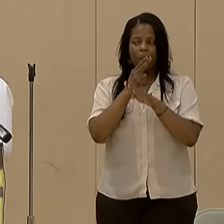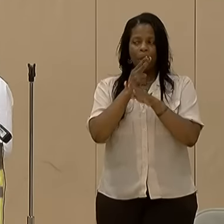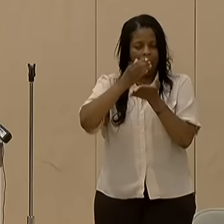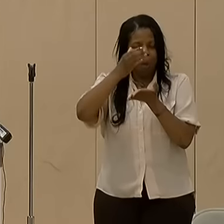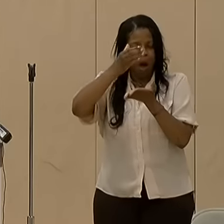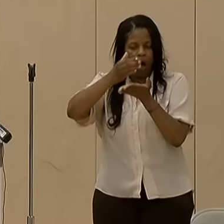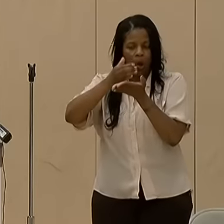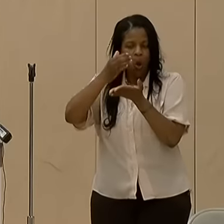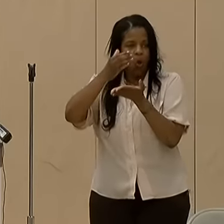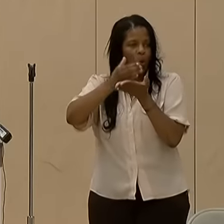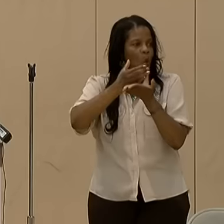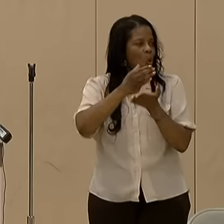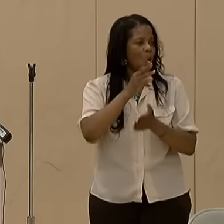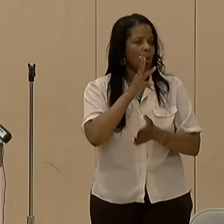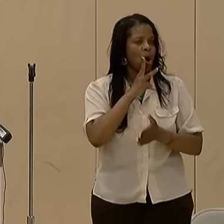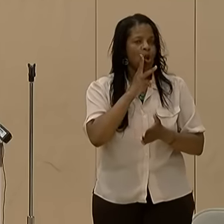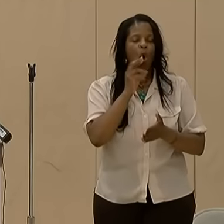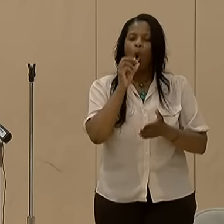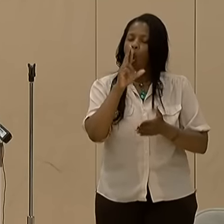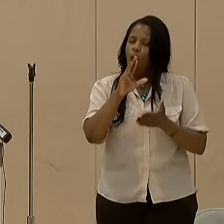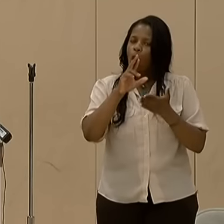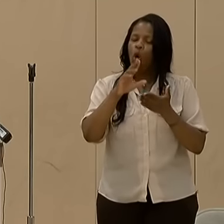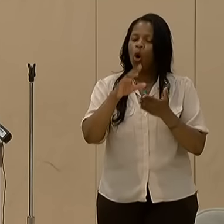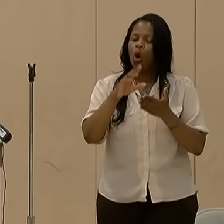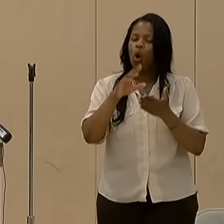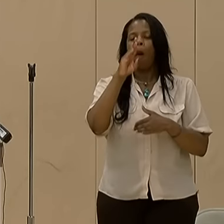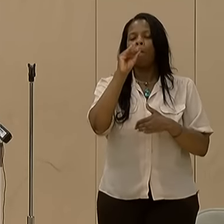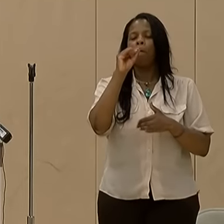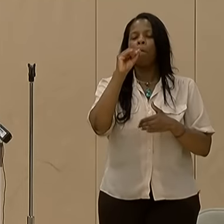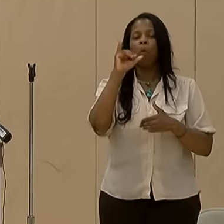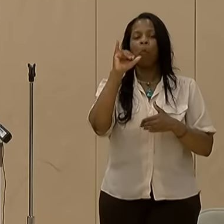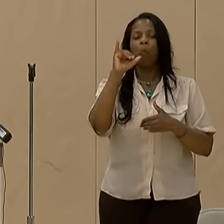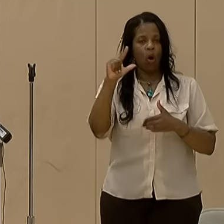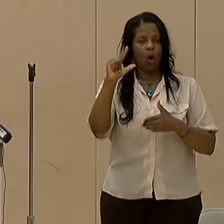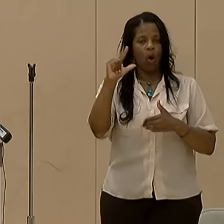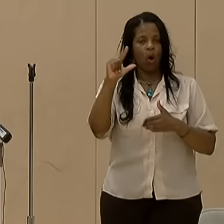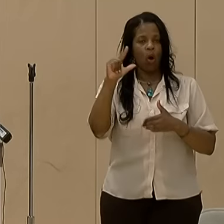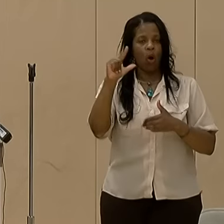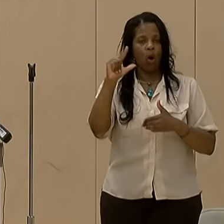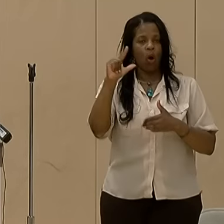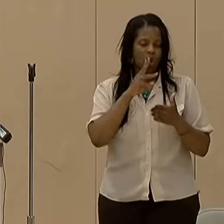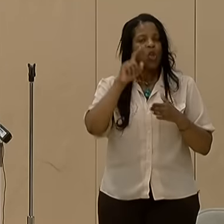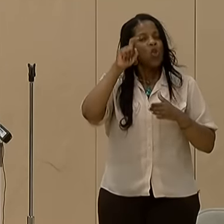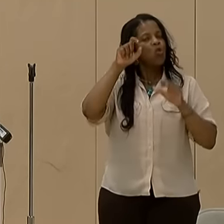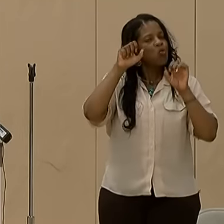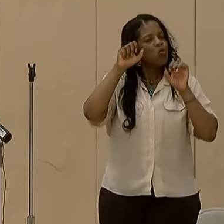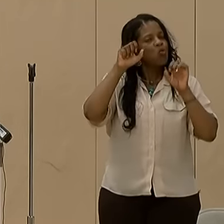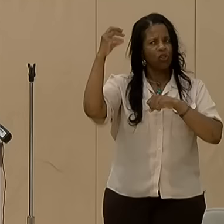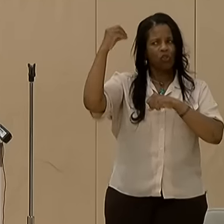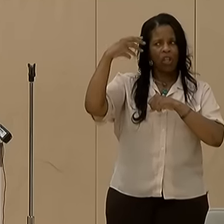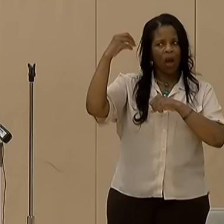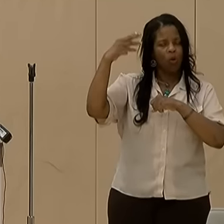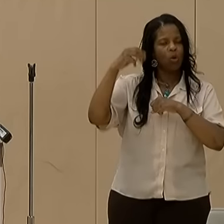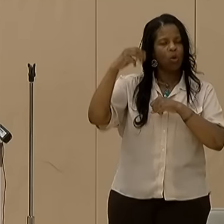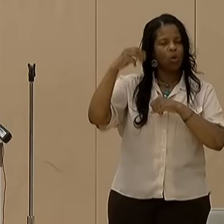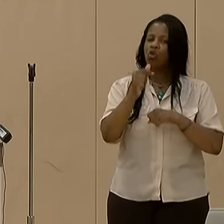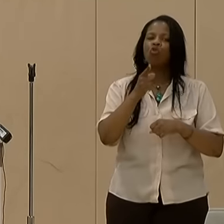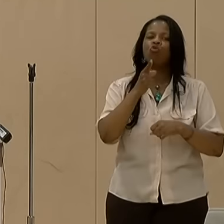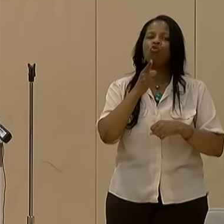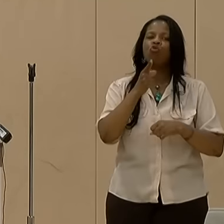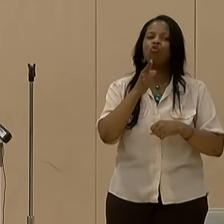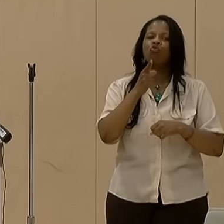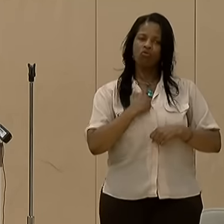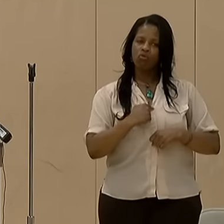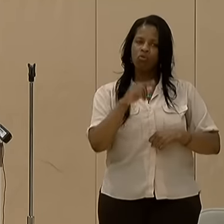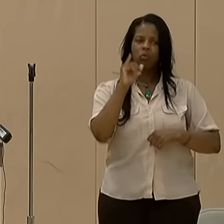or boil it before you use it for consumption. It's okay to shower in it, you just don't want to ingest it. They are